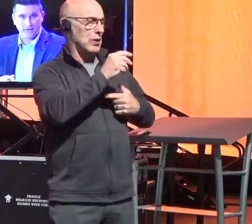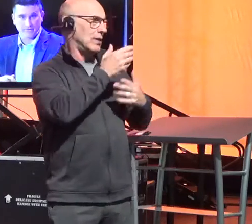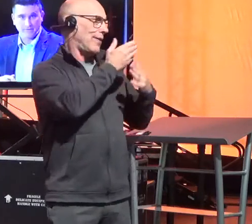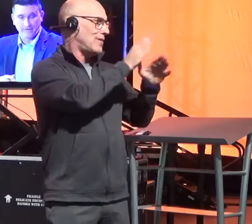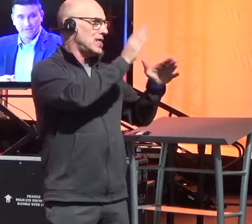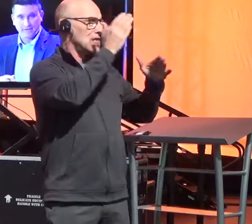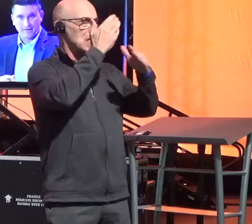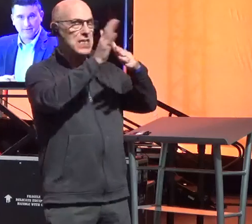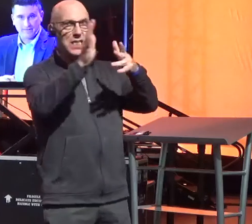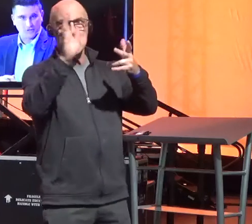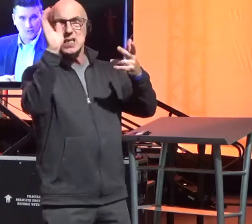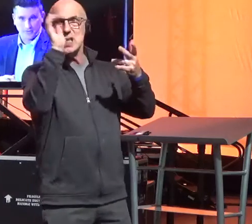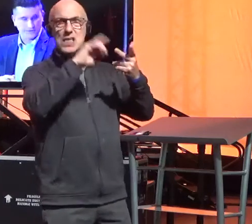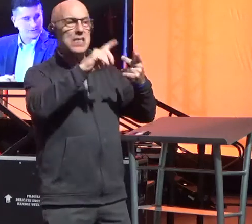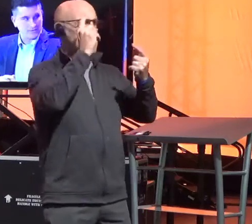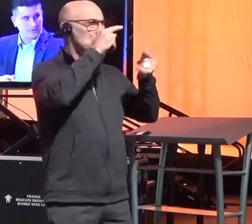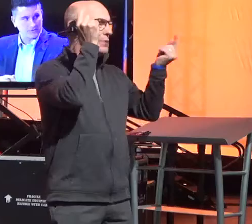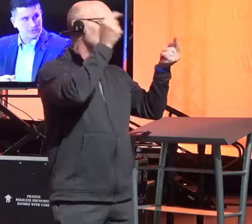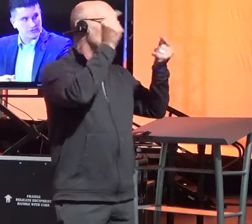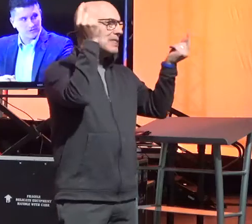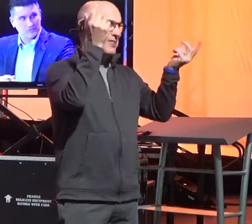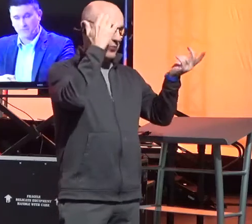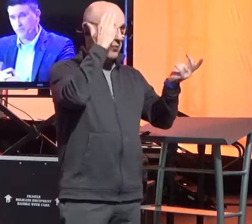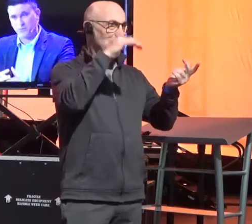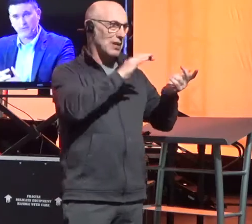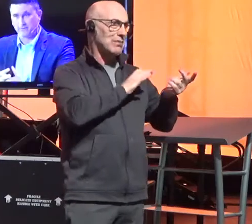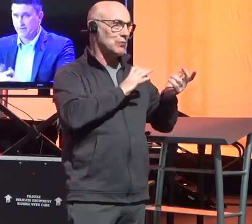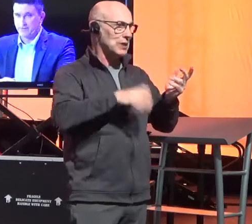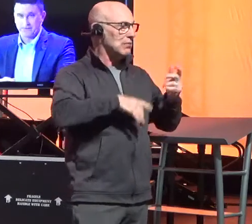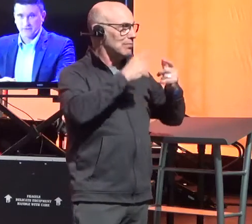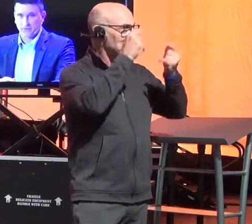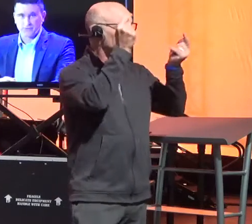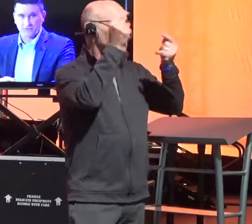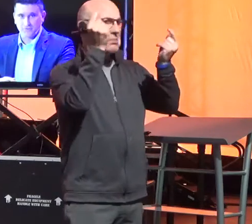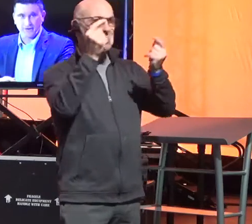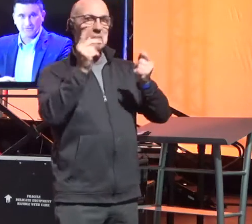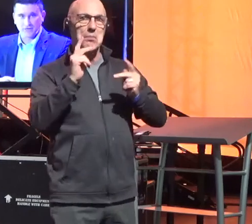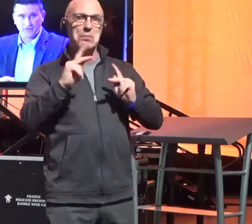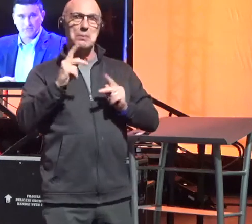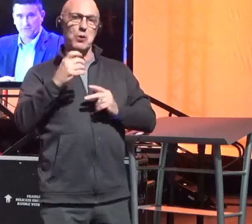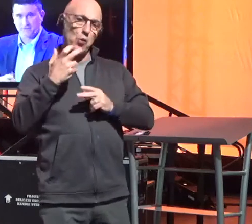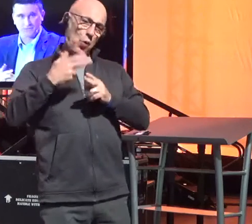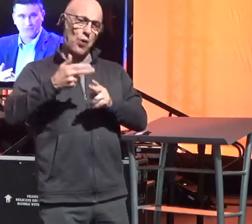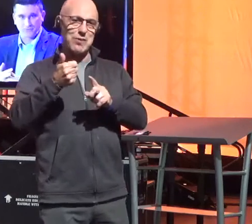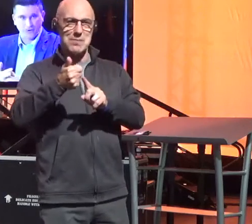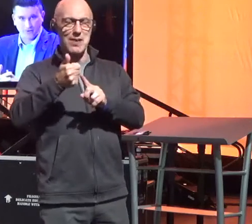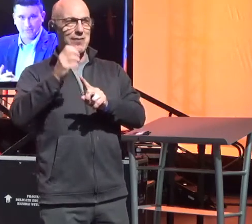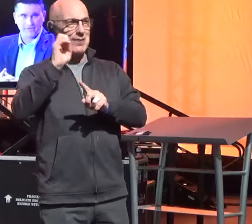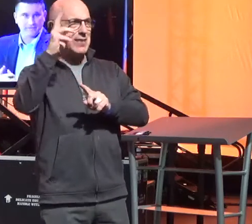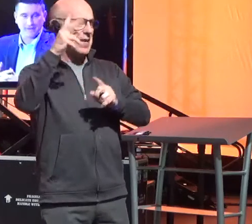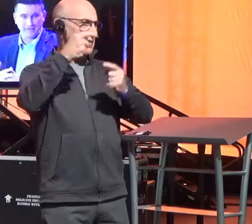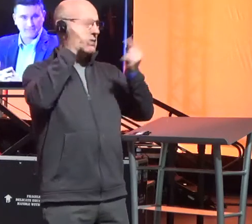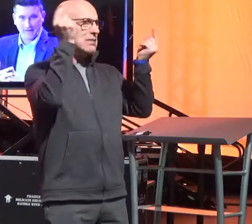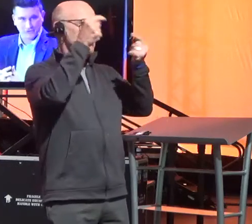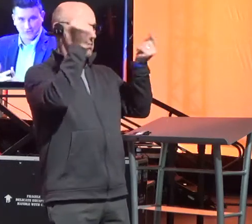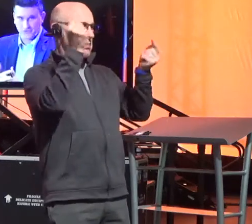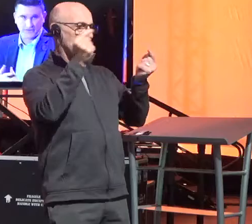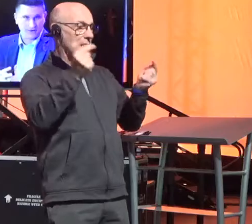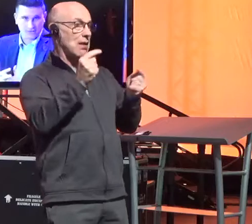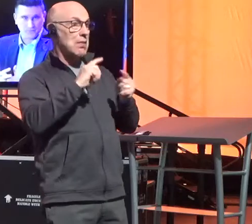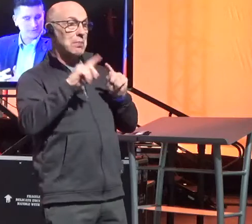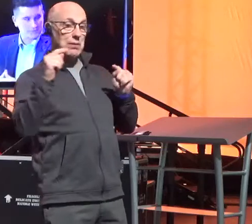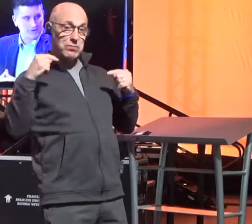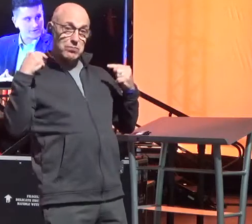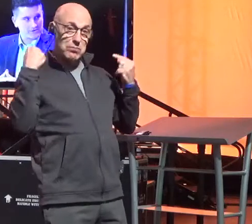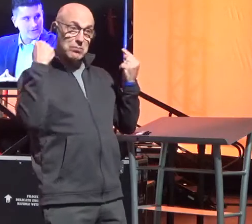a lot of disagreements among Christians, among people who would declare themselves to be evangelicals, and through all of it, that church and the